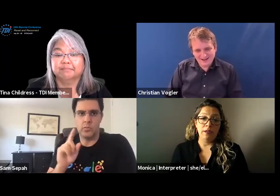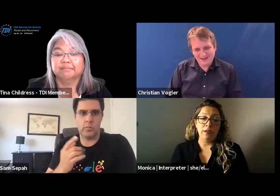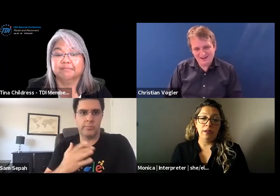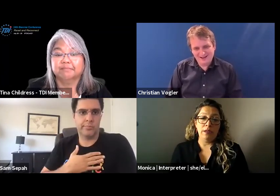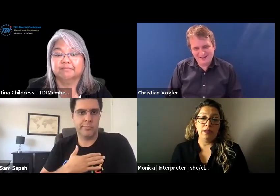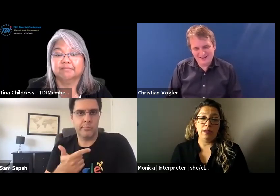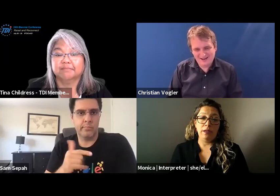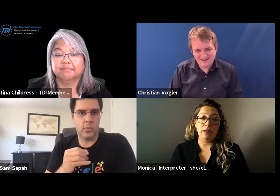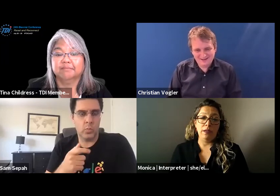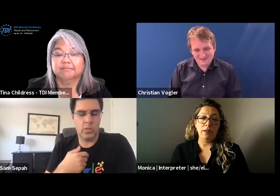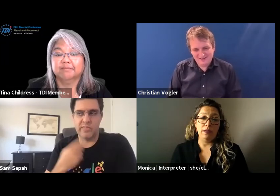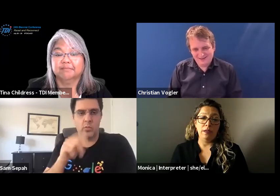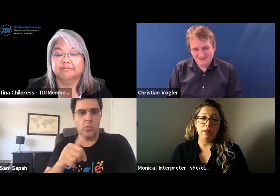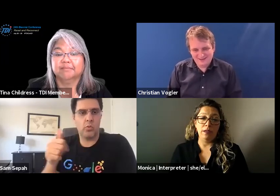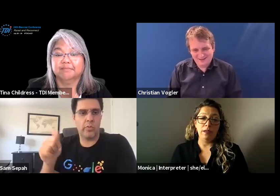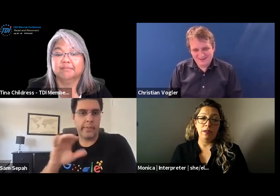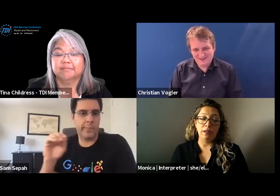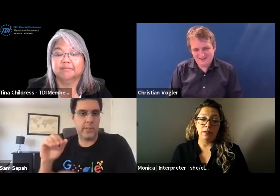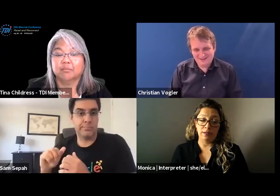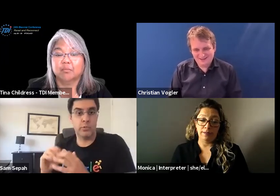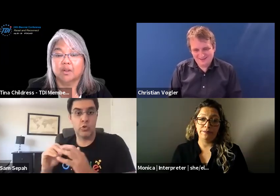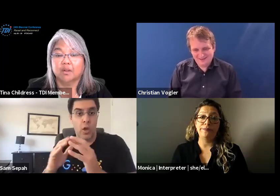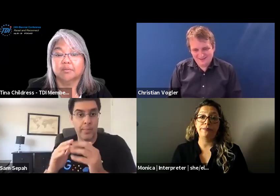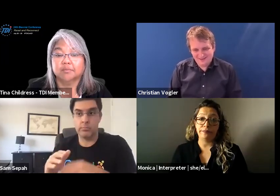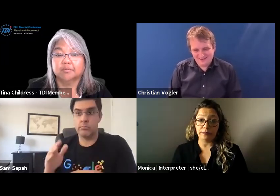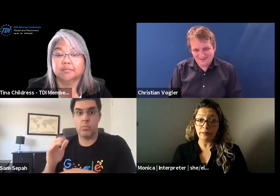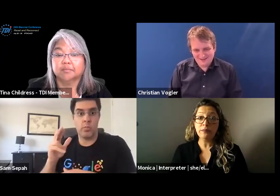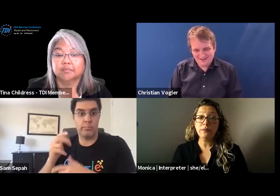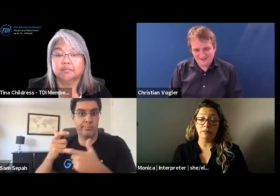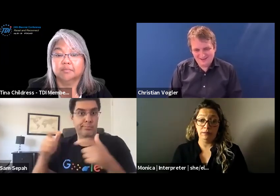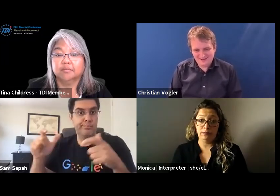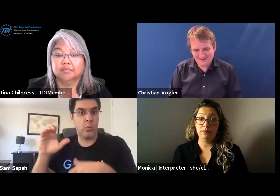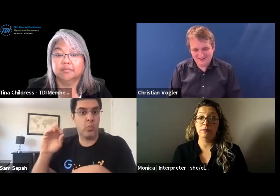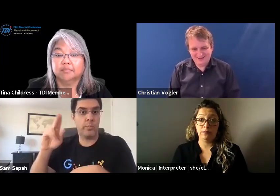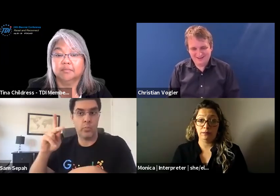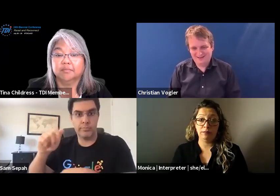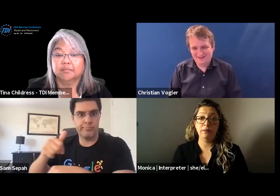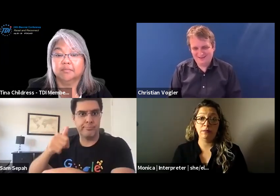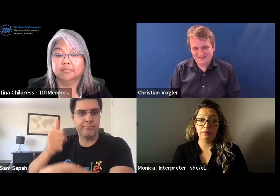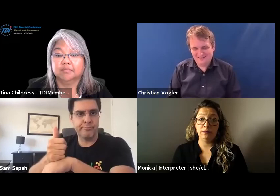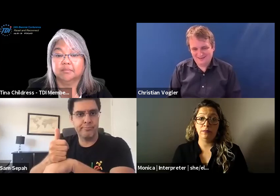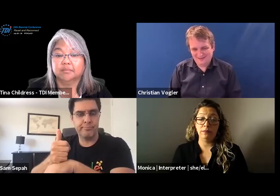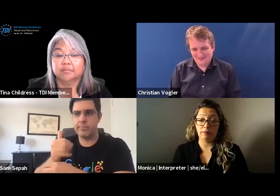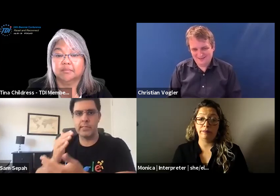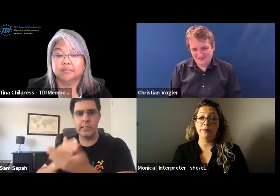I have seen not just from Google, but also other startup companies and big